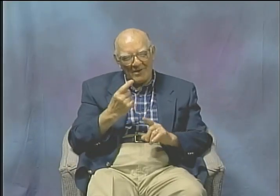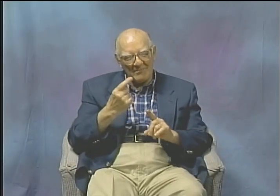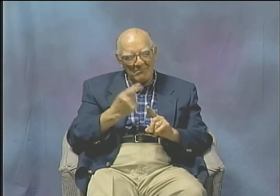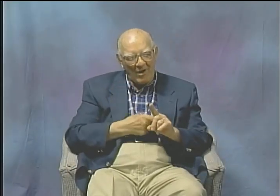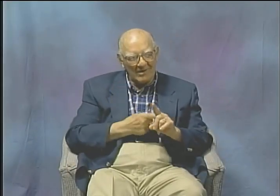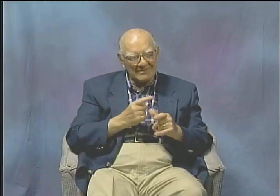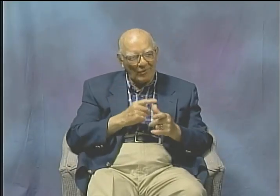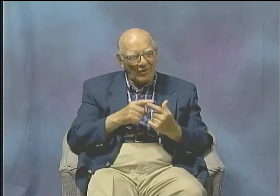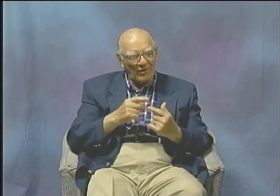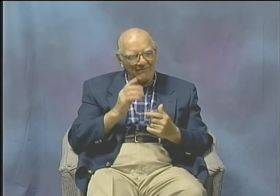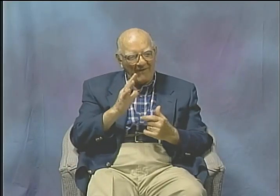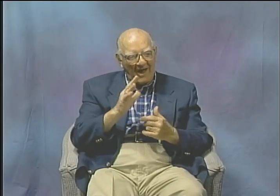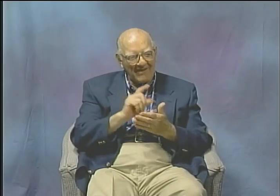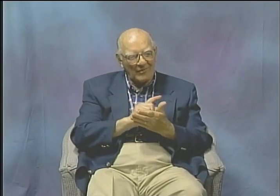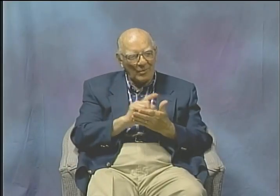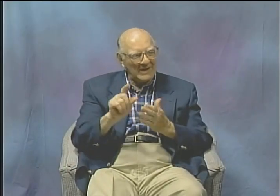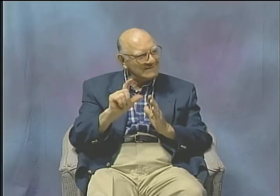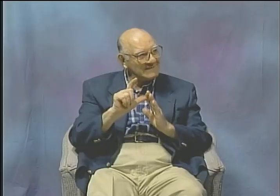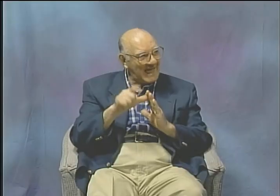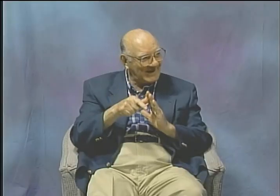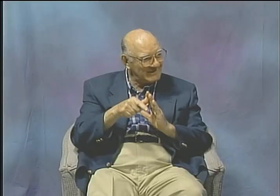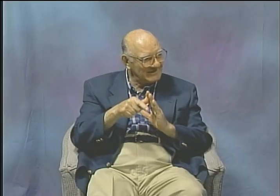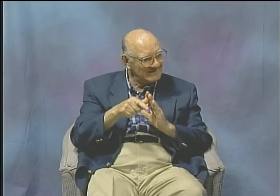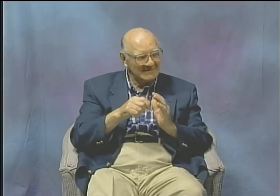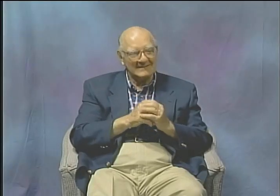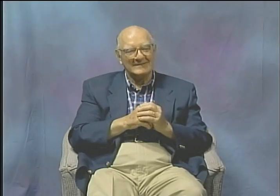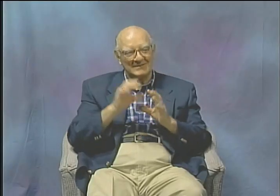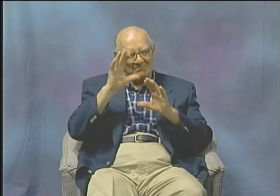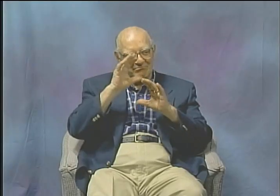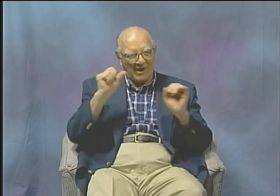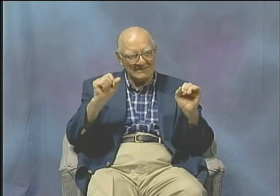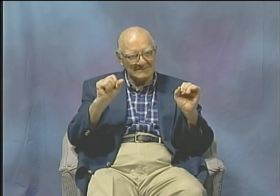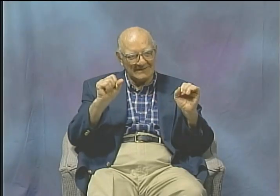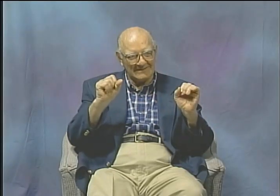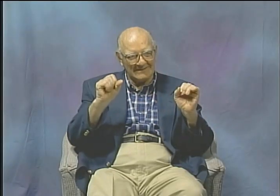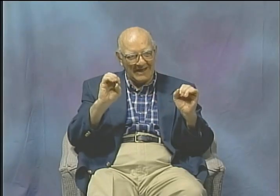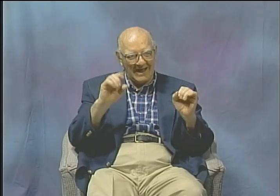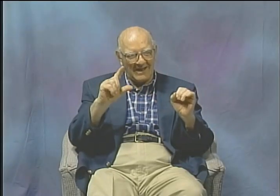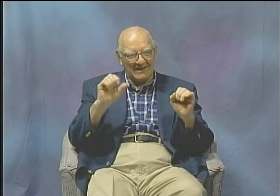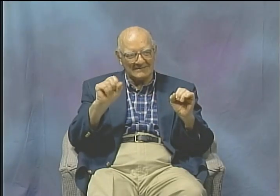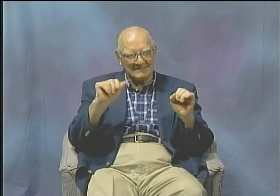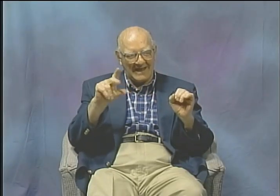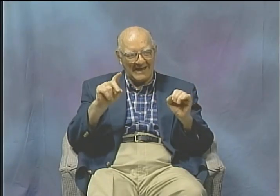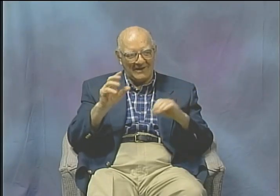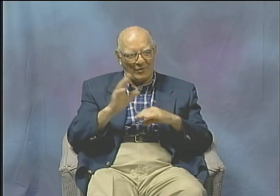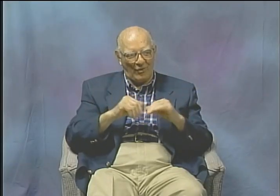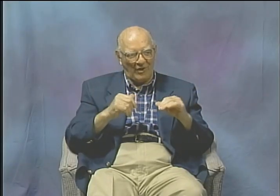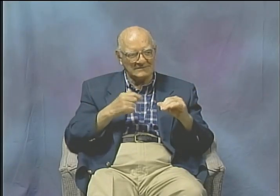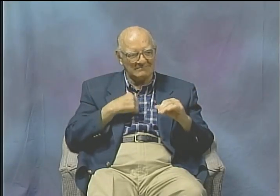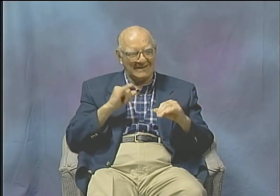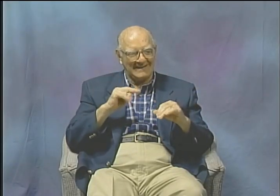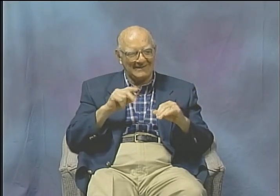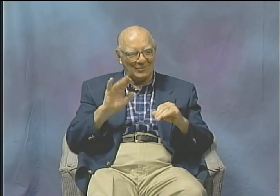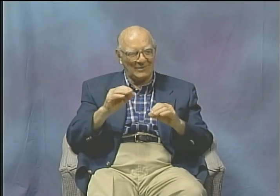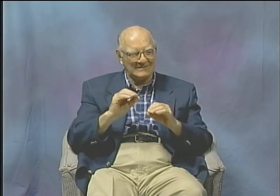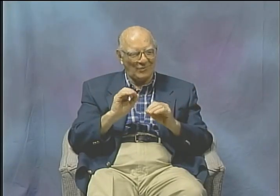1 month or 5 weeks later, the President Elstad calls me into his